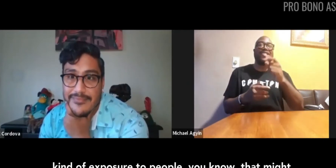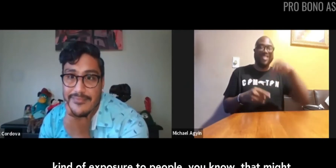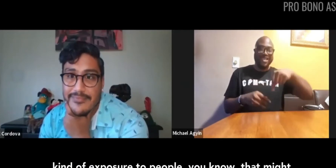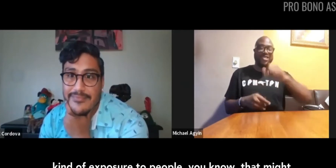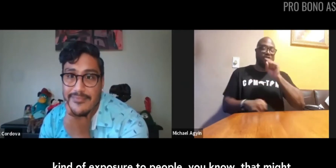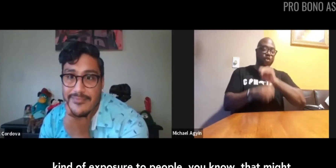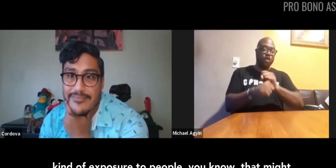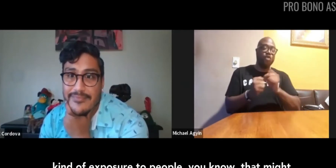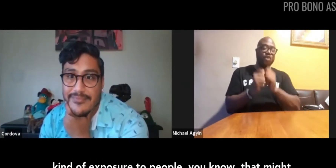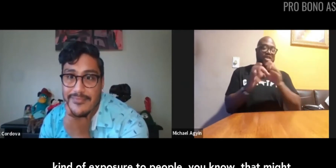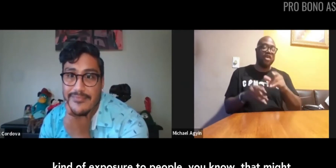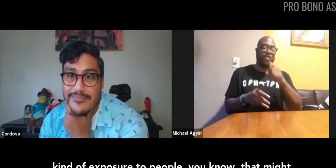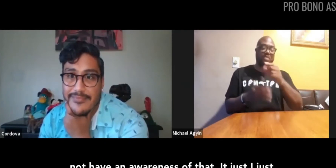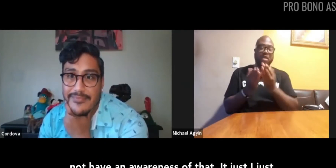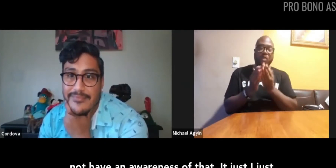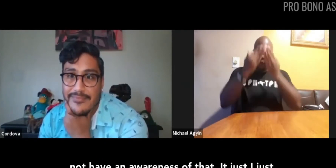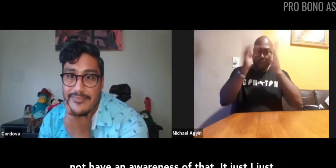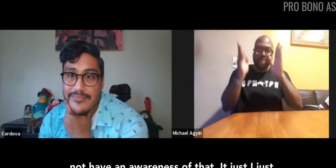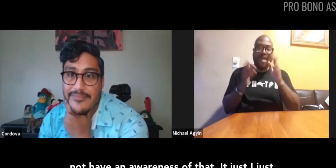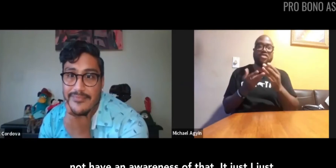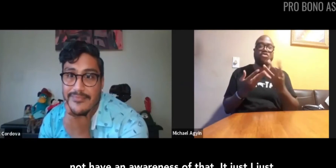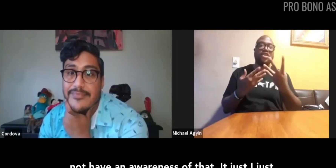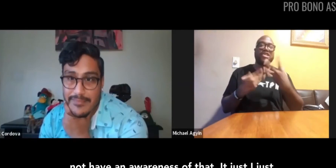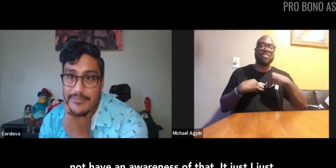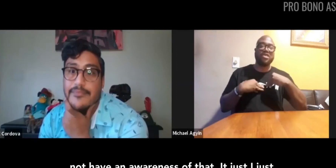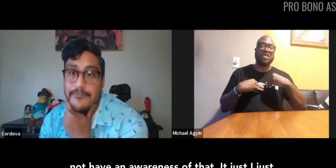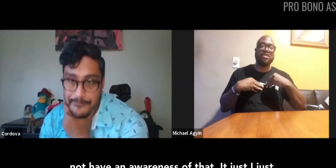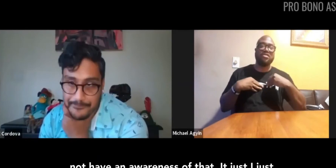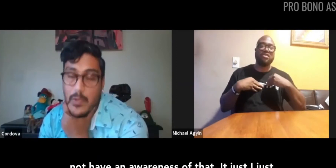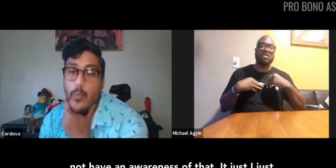And that kind of exposure to people, that might not have an awareness of that,